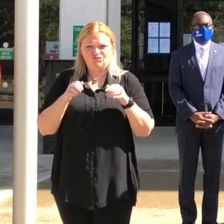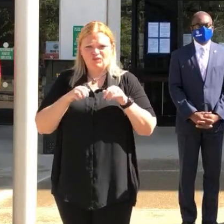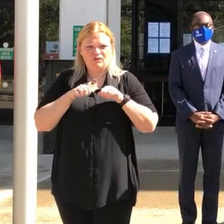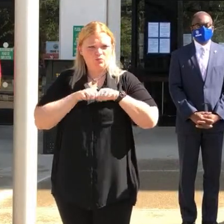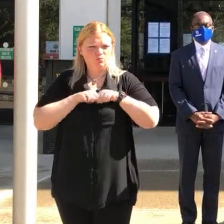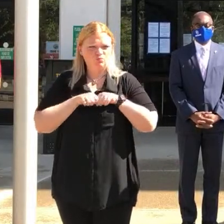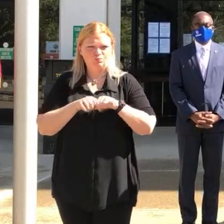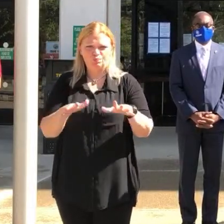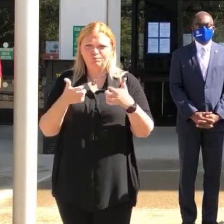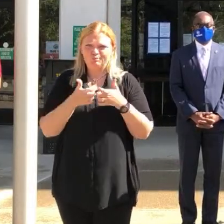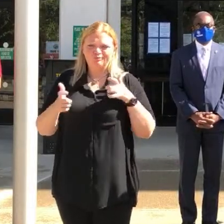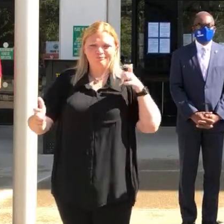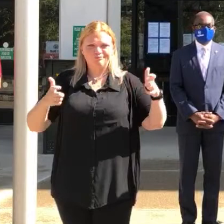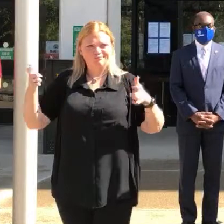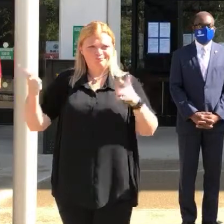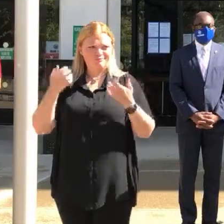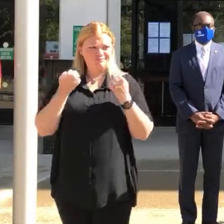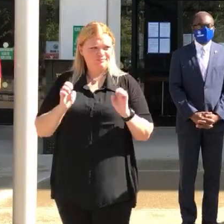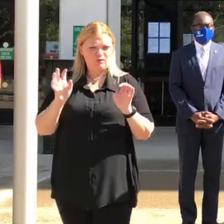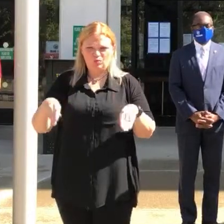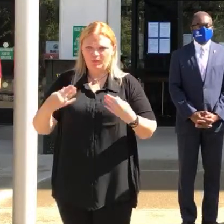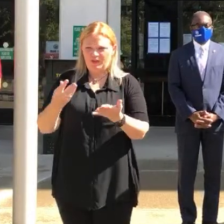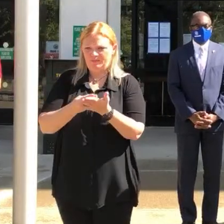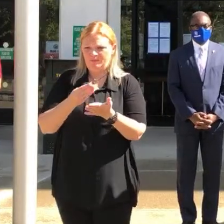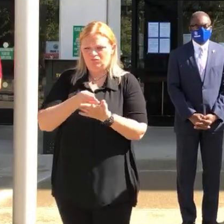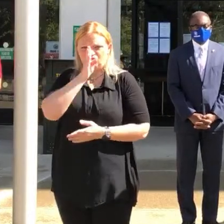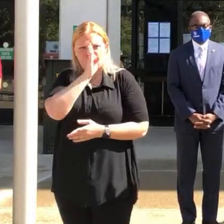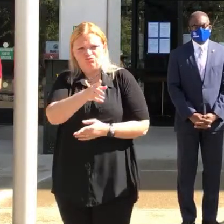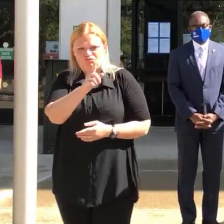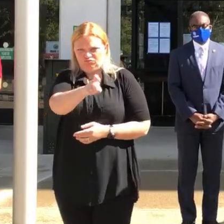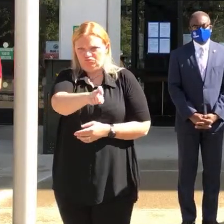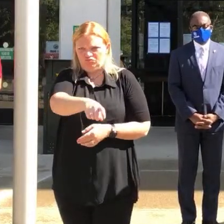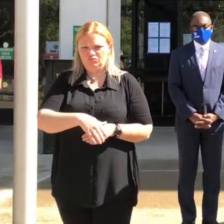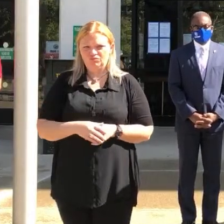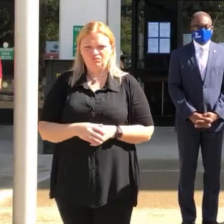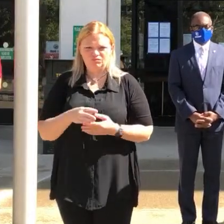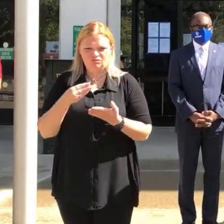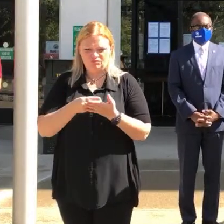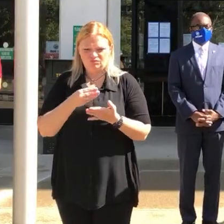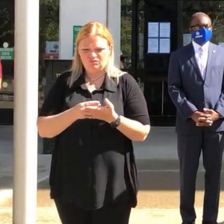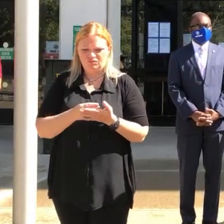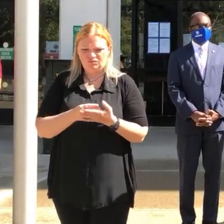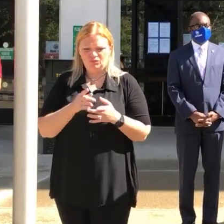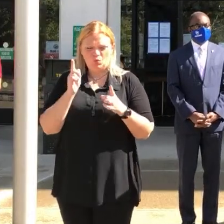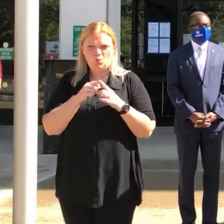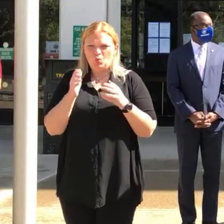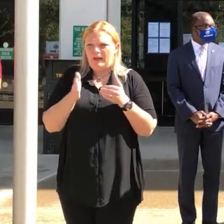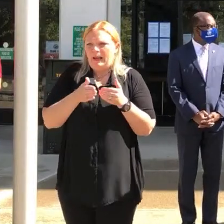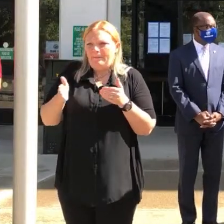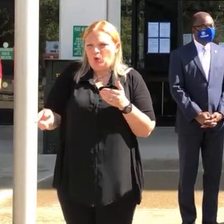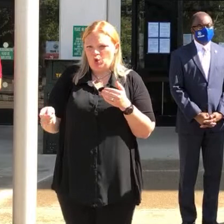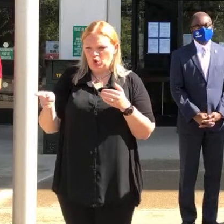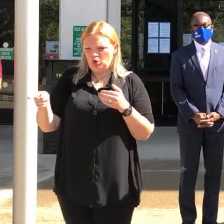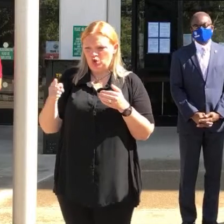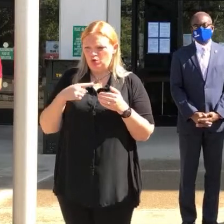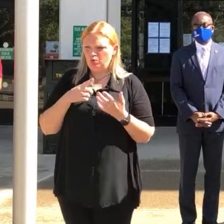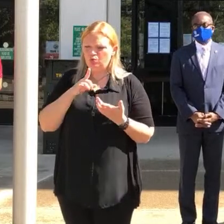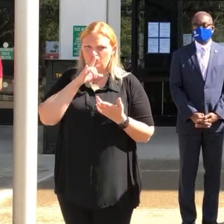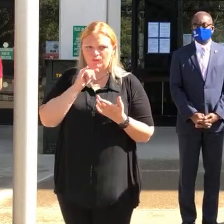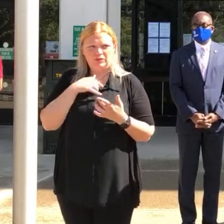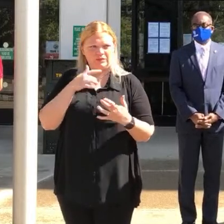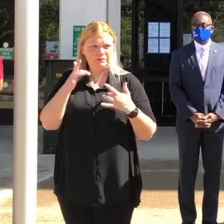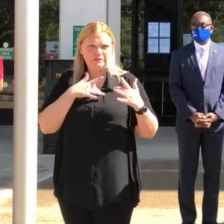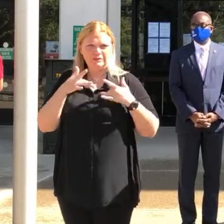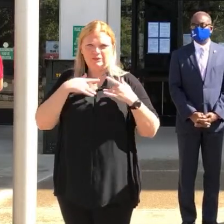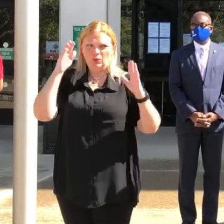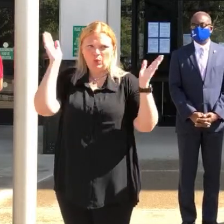effort to provide funds directly to those who need it. Funds directly to our neighbors who are worrying terribly about